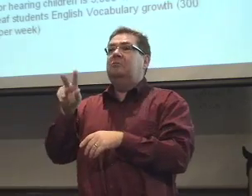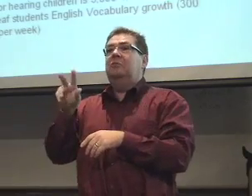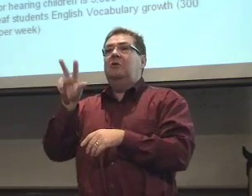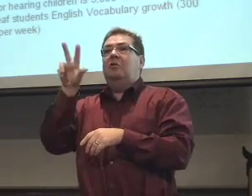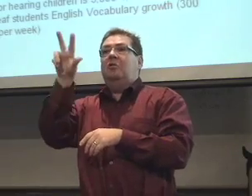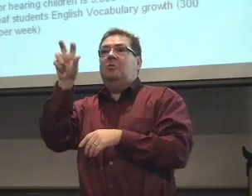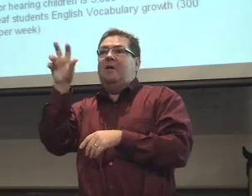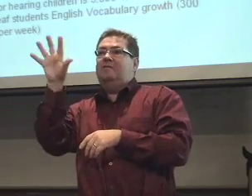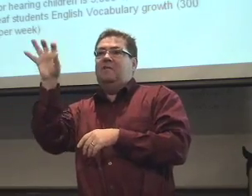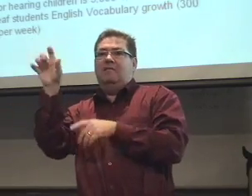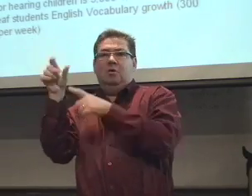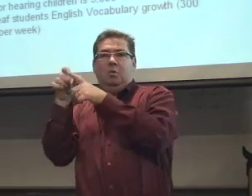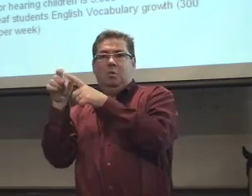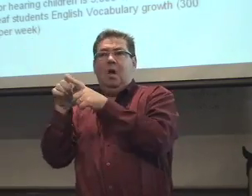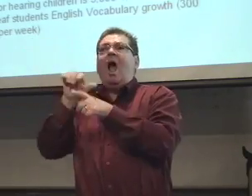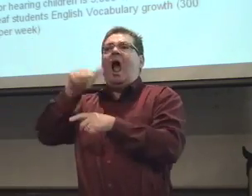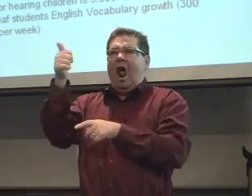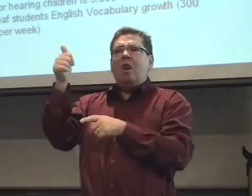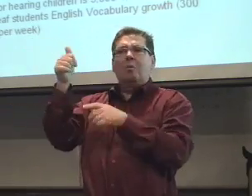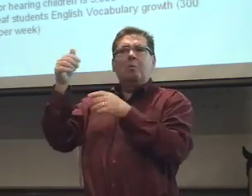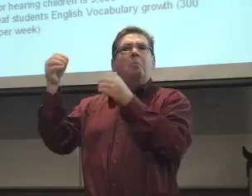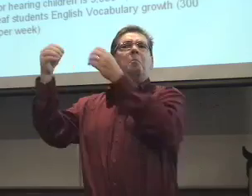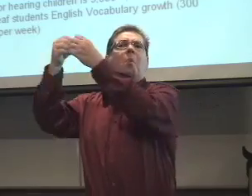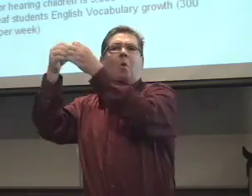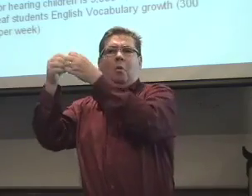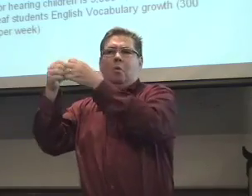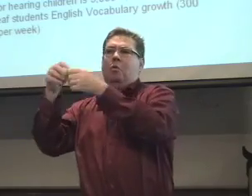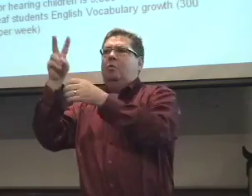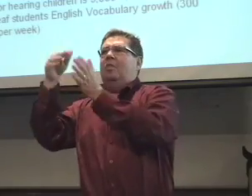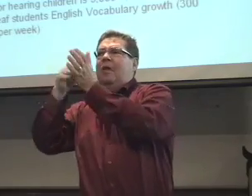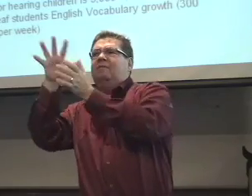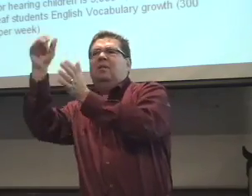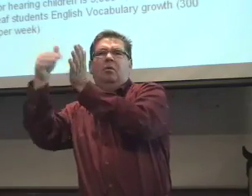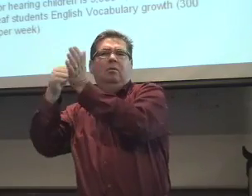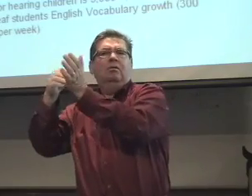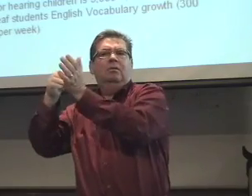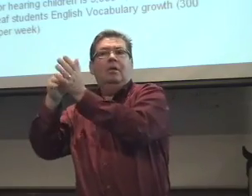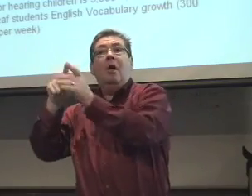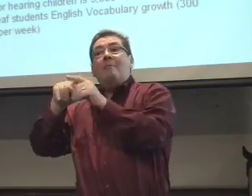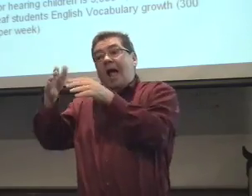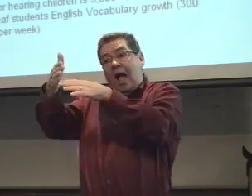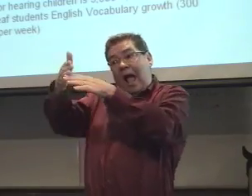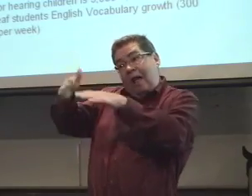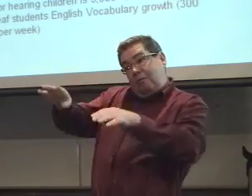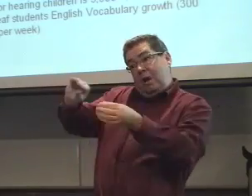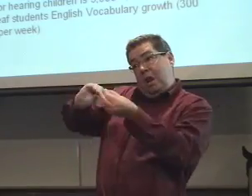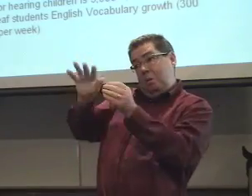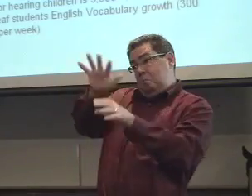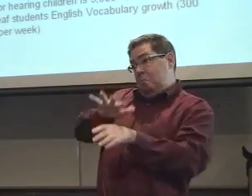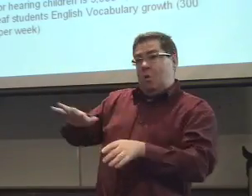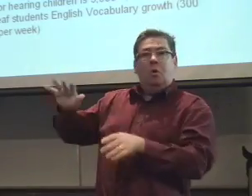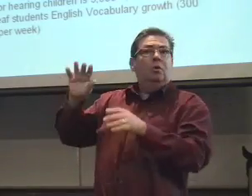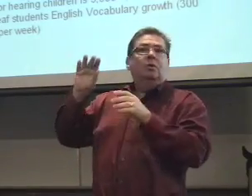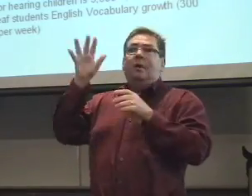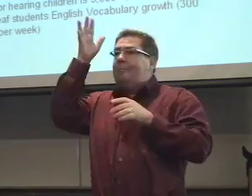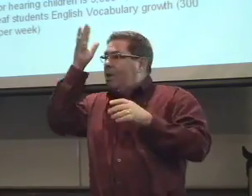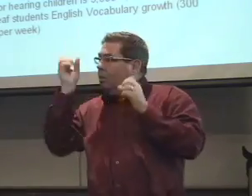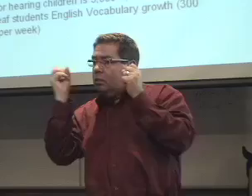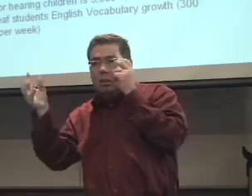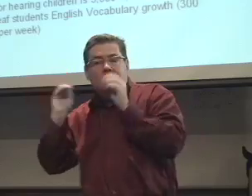500. Again, there are other kids that can read 2,000 to 5,000 English words. But the average kid who hasn't had parents who have signed, who have not